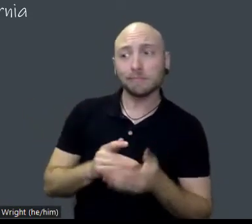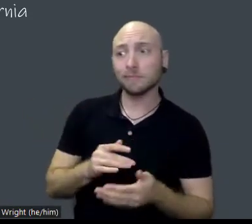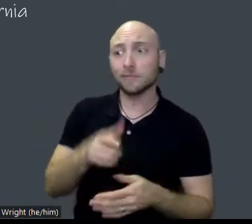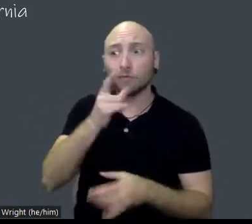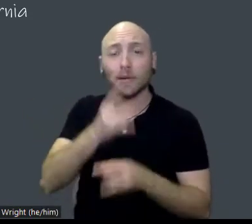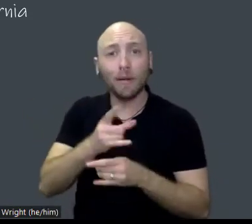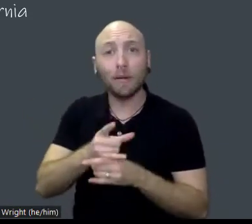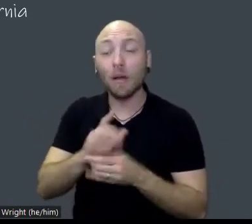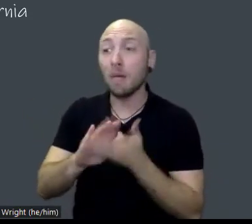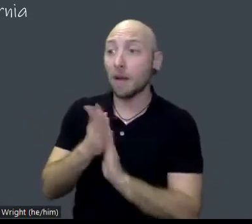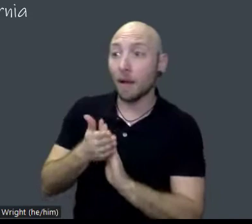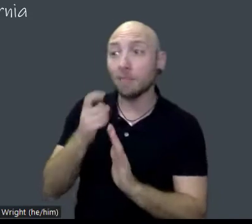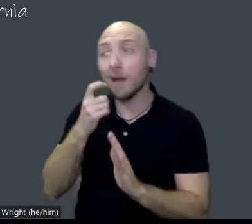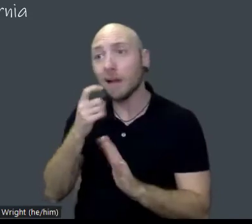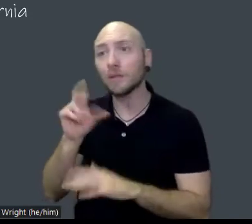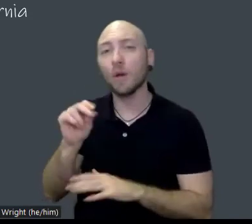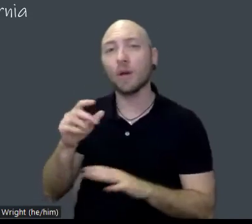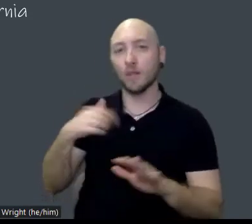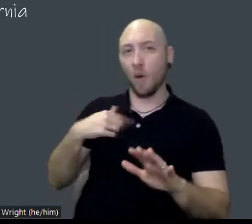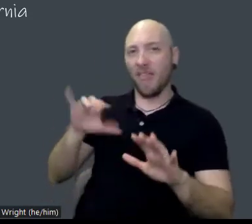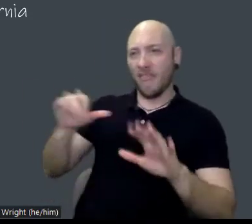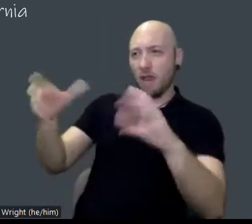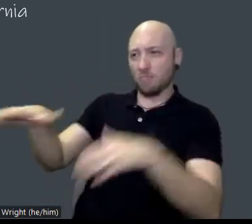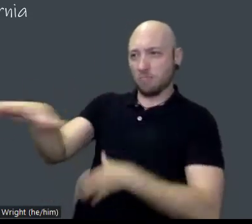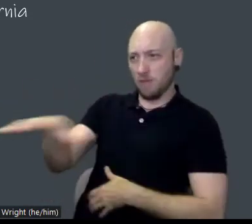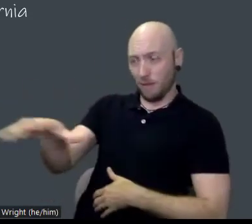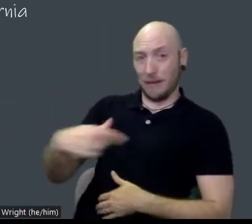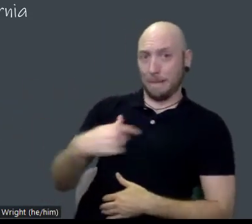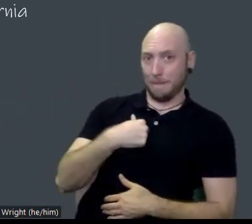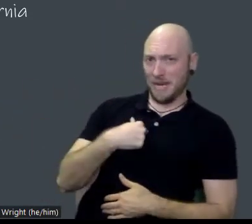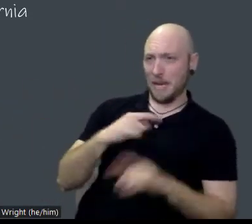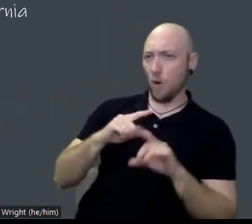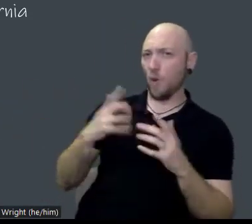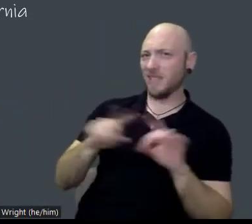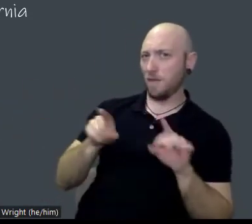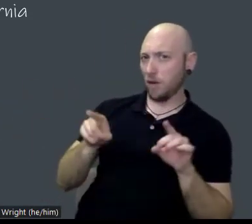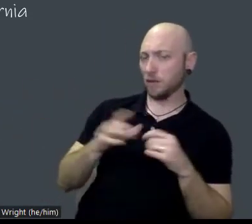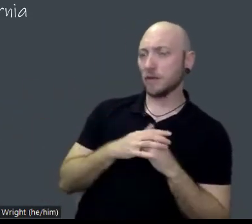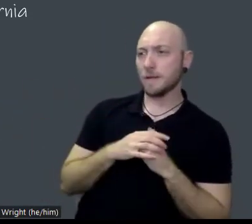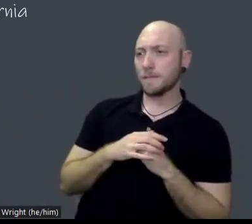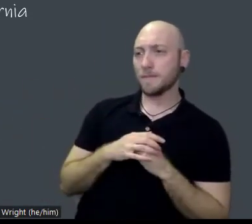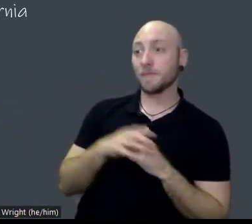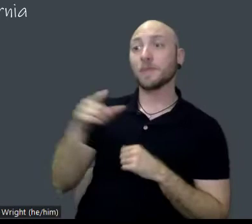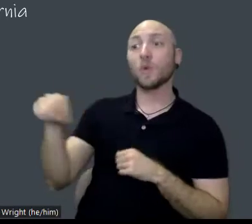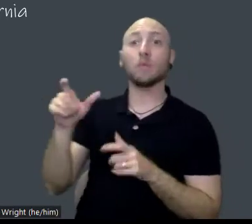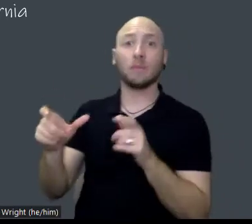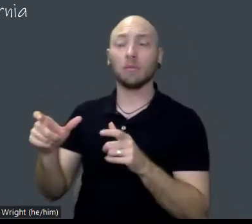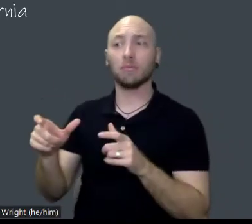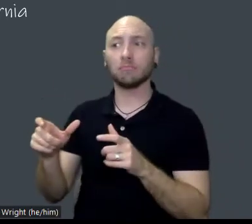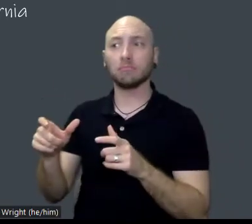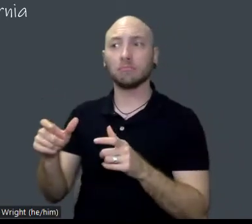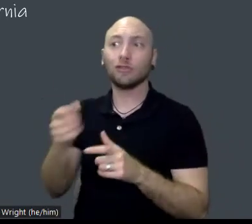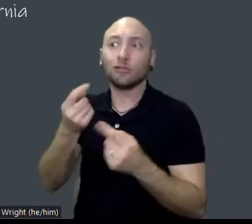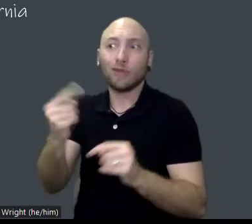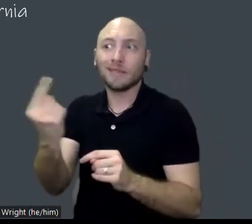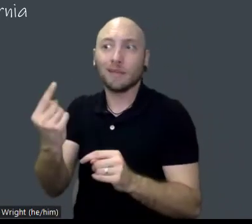truly believe that the difference between me and them is they just like had a fun experience with the substance. I